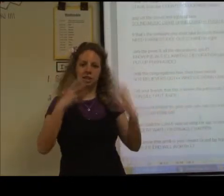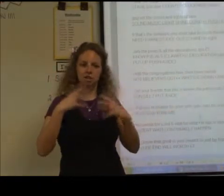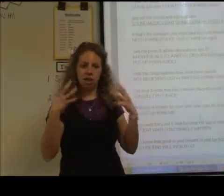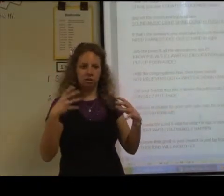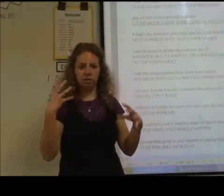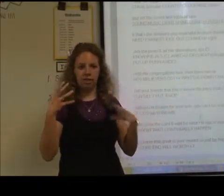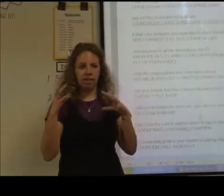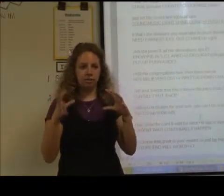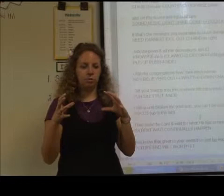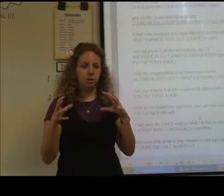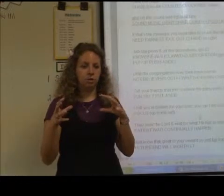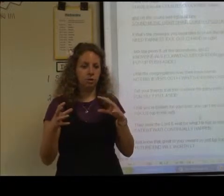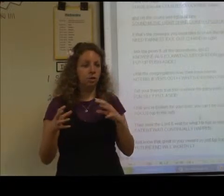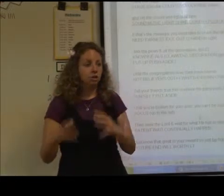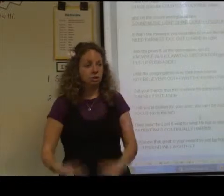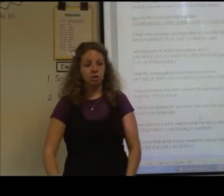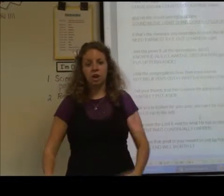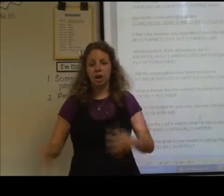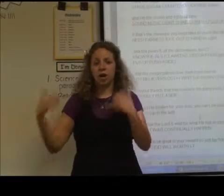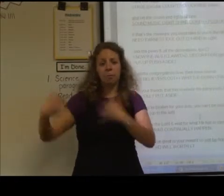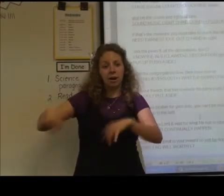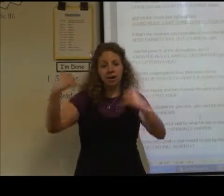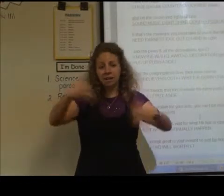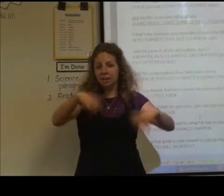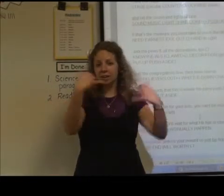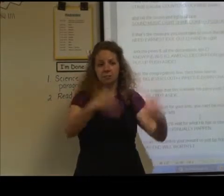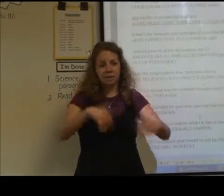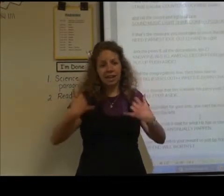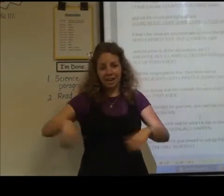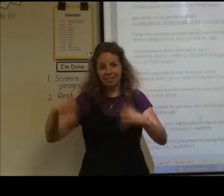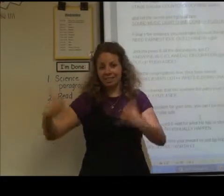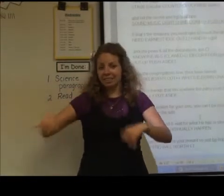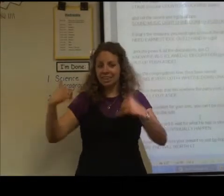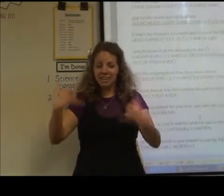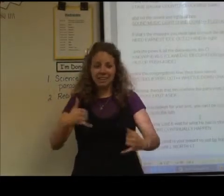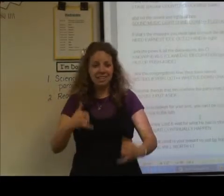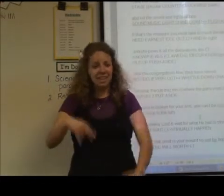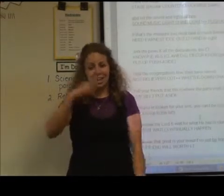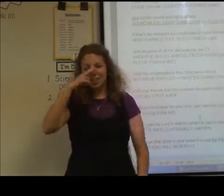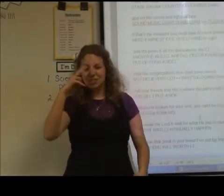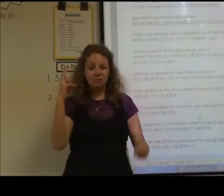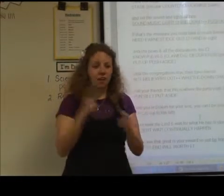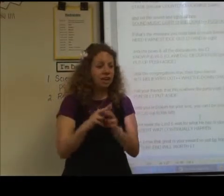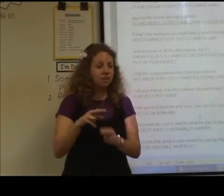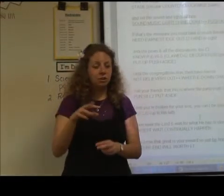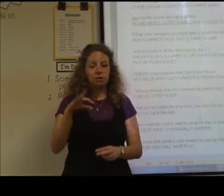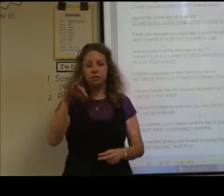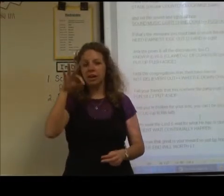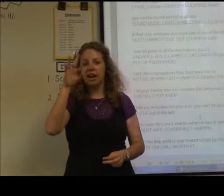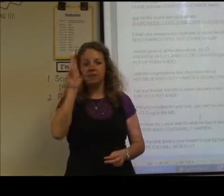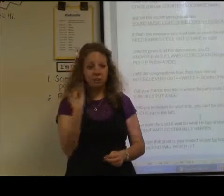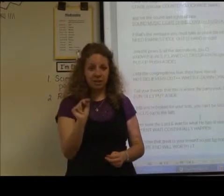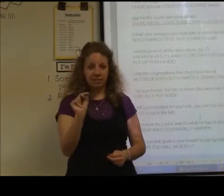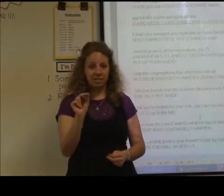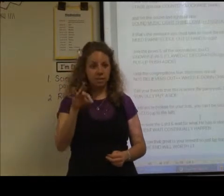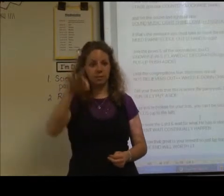in general, like what you could do. So you could go party and playing like this, and it's fun. You could do the F-U-N this